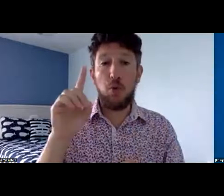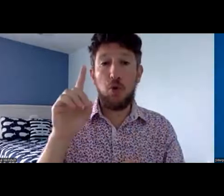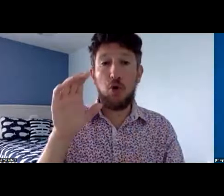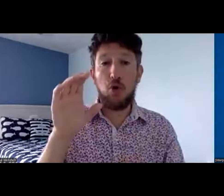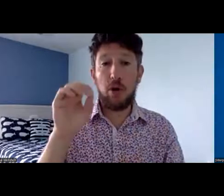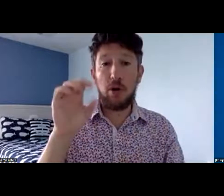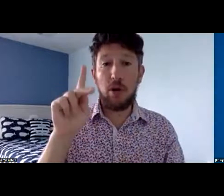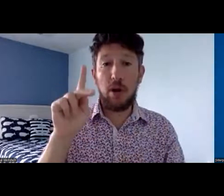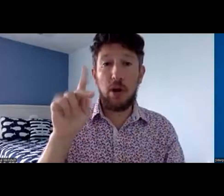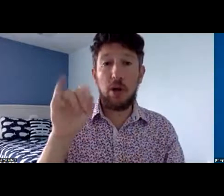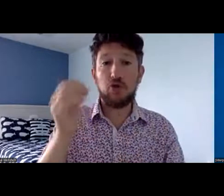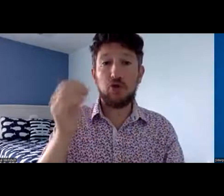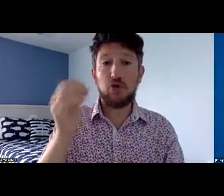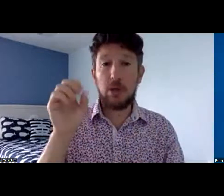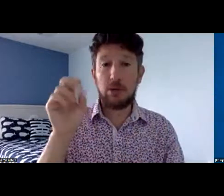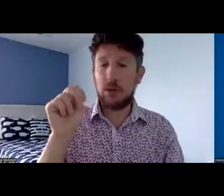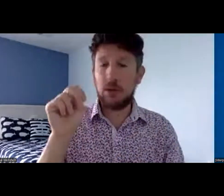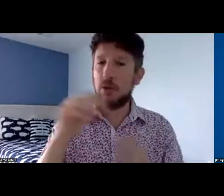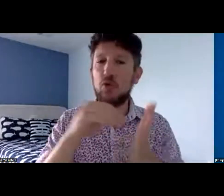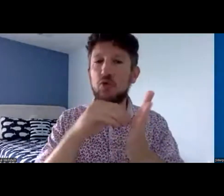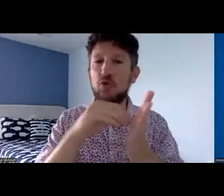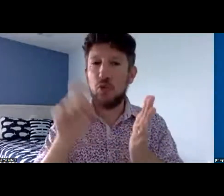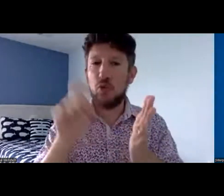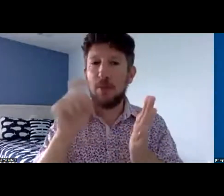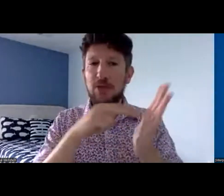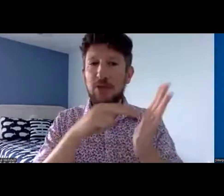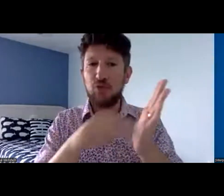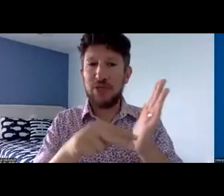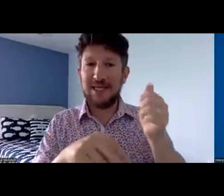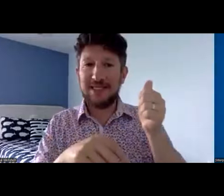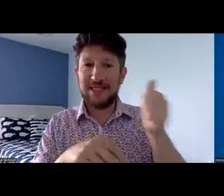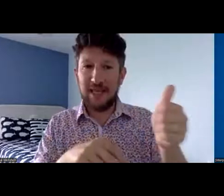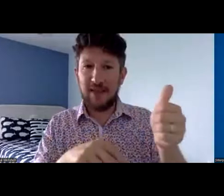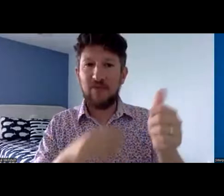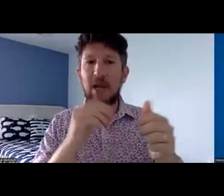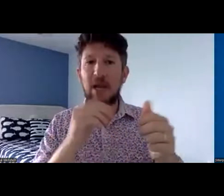the questions, the Woodcock-Johnson